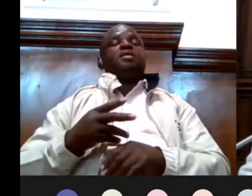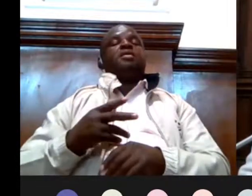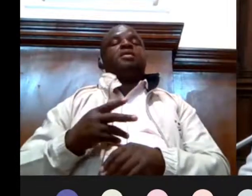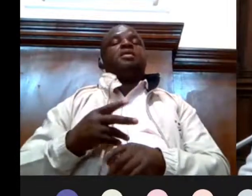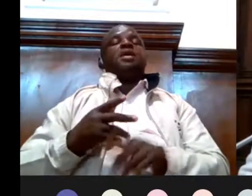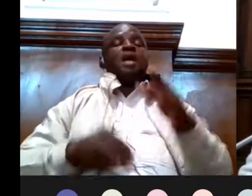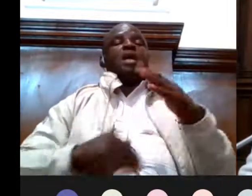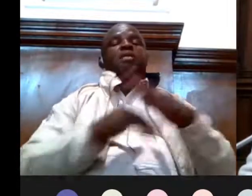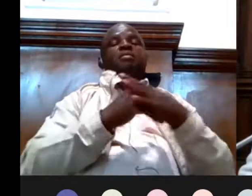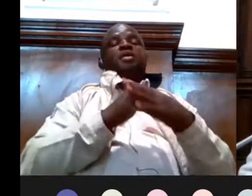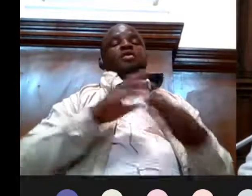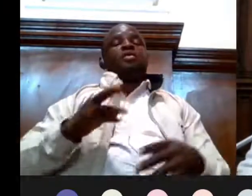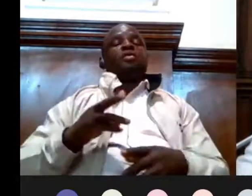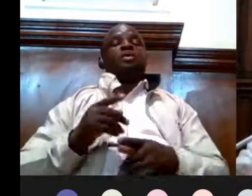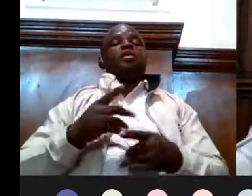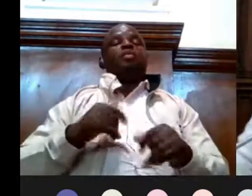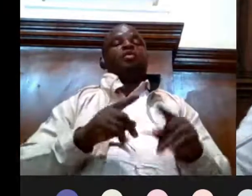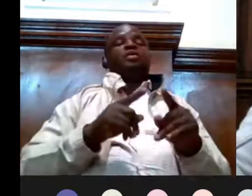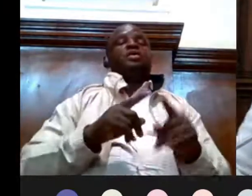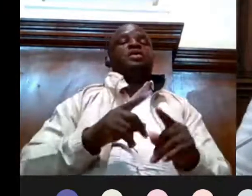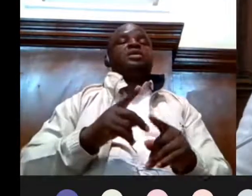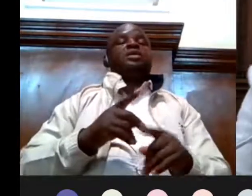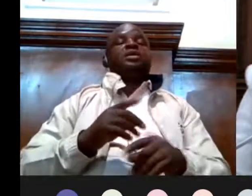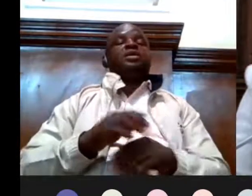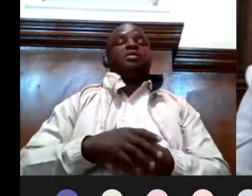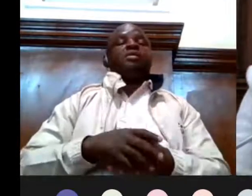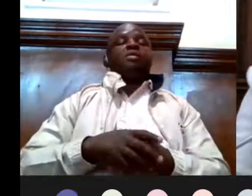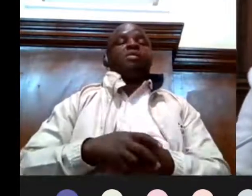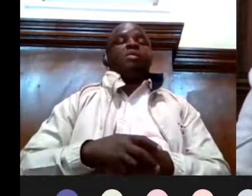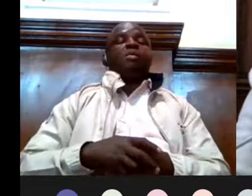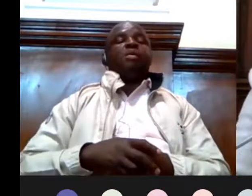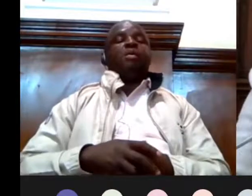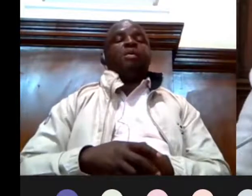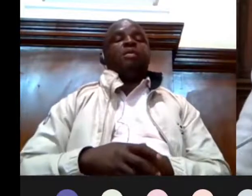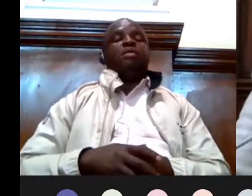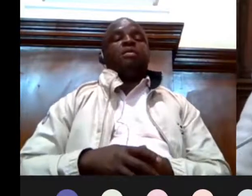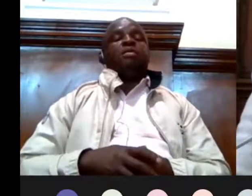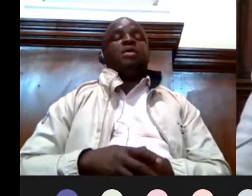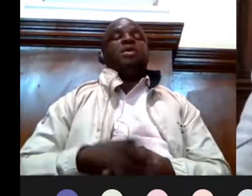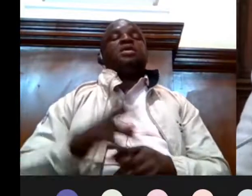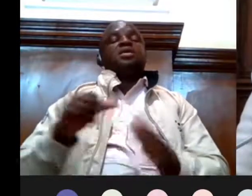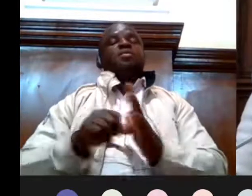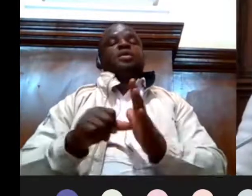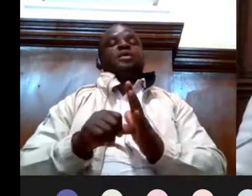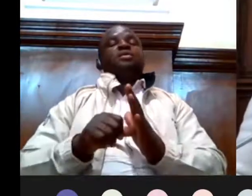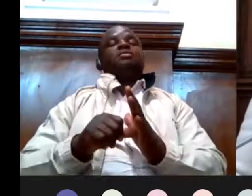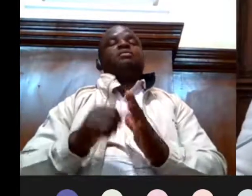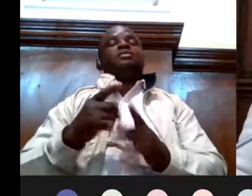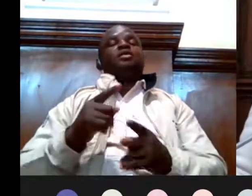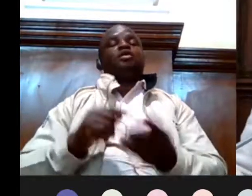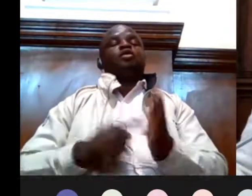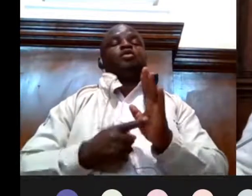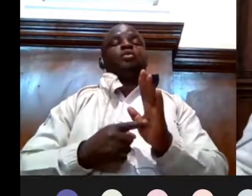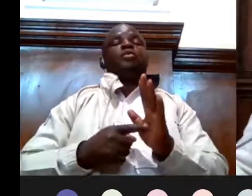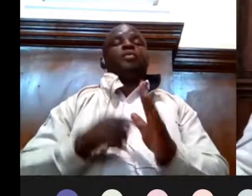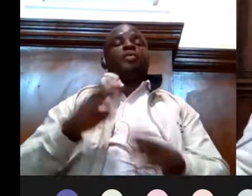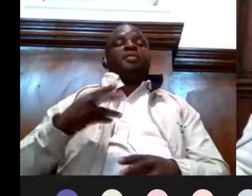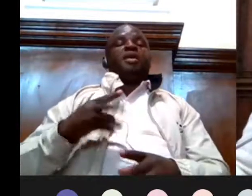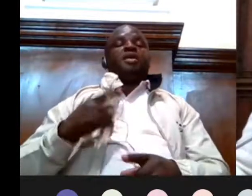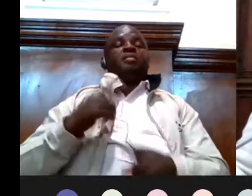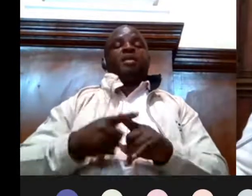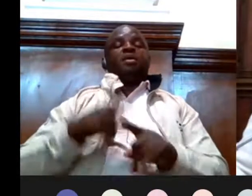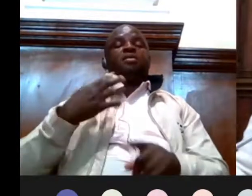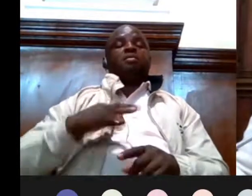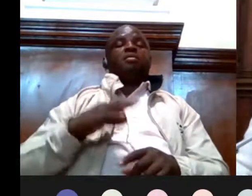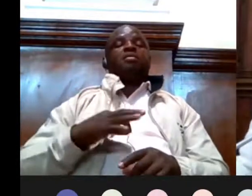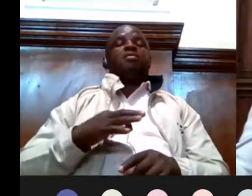opportunities and representation in decision-making positions. It is beneficial to educate women and girls because they in